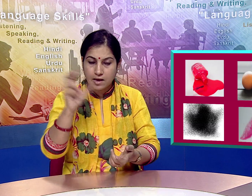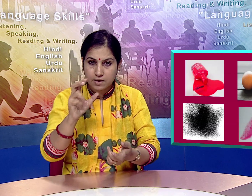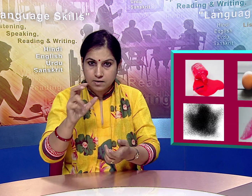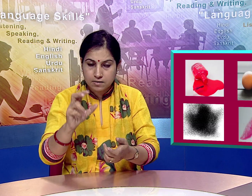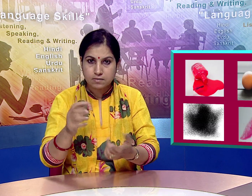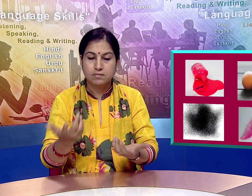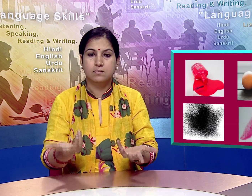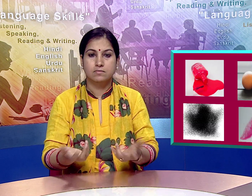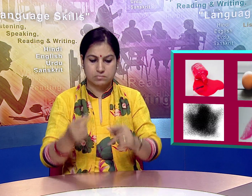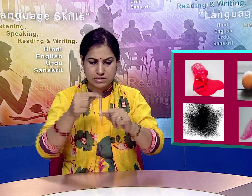nail polish.